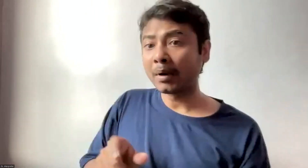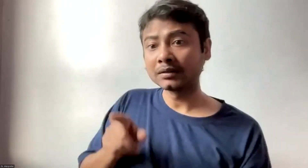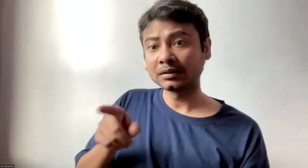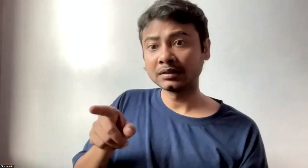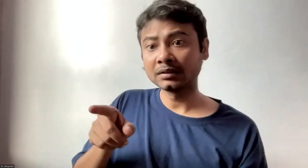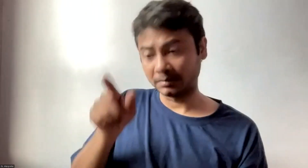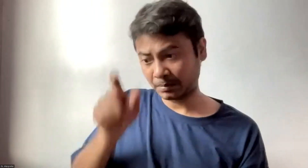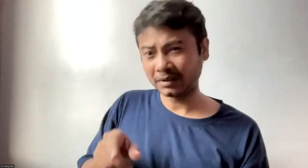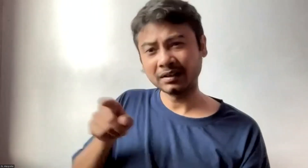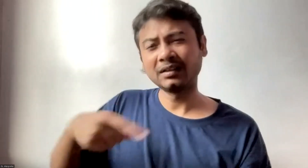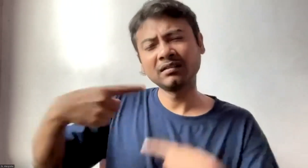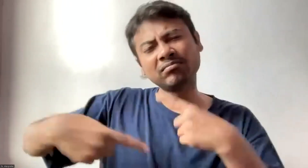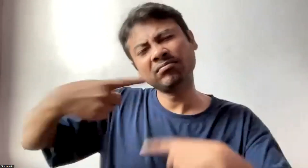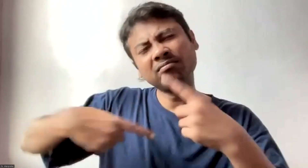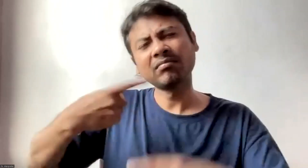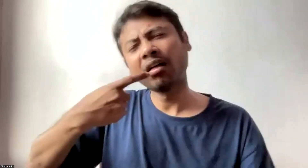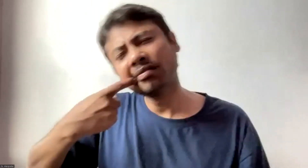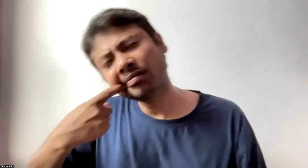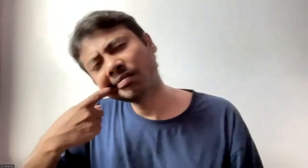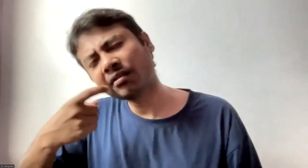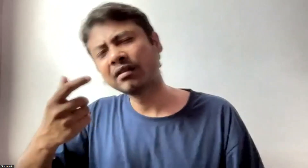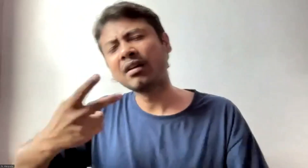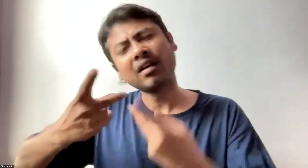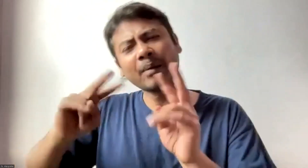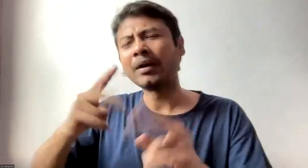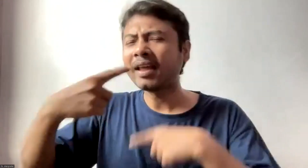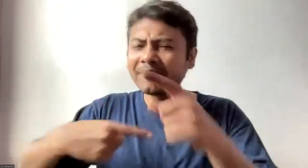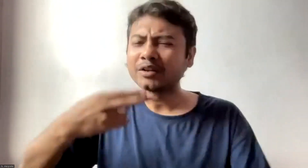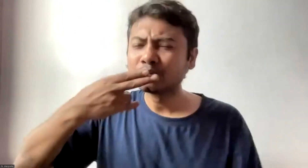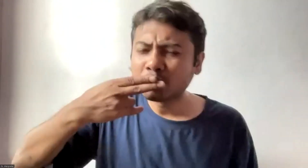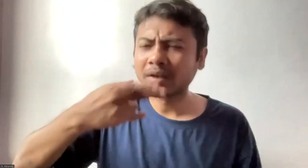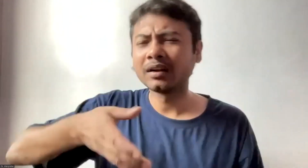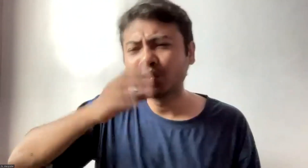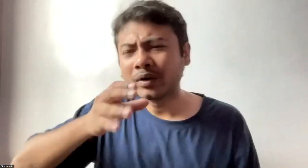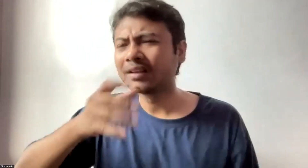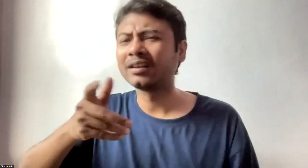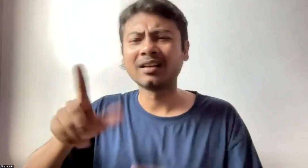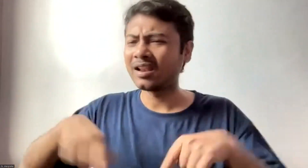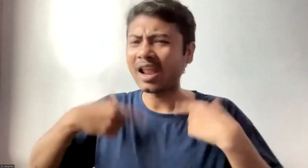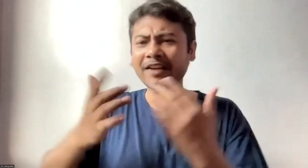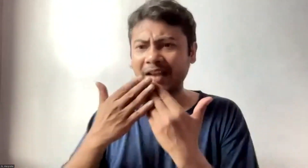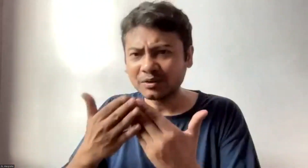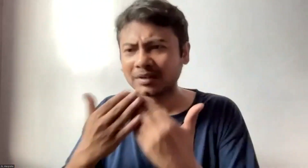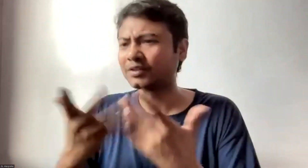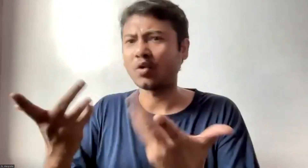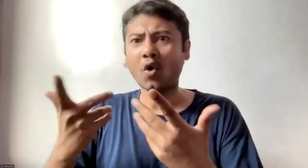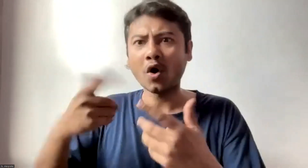suddenly change into goodness? It's not possible. When the entire life you have spent in darkness.